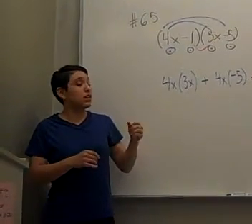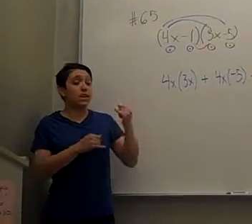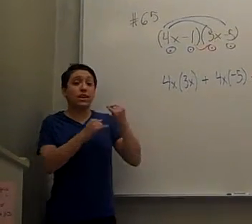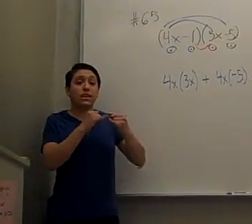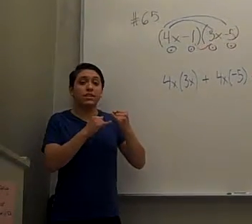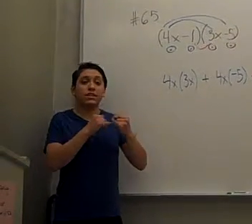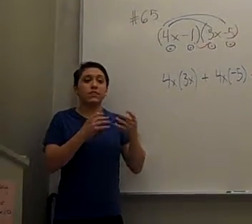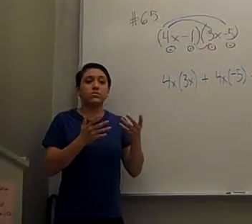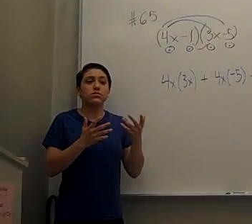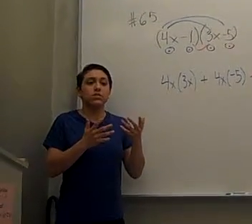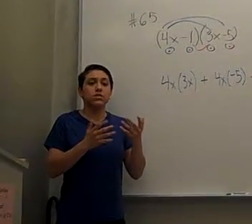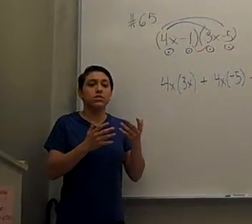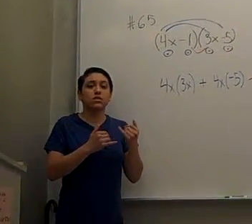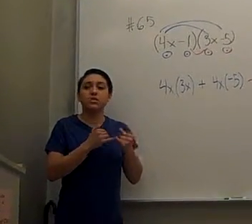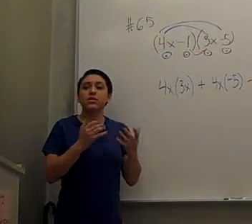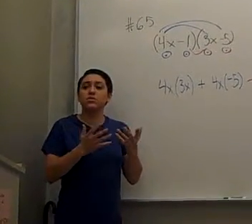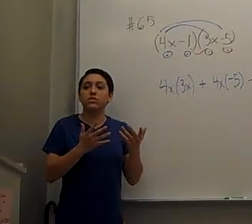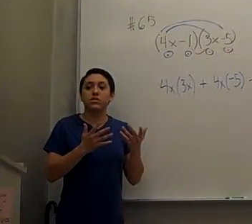last step?